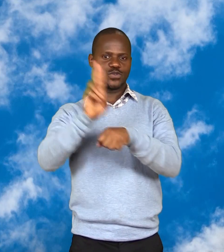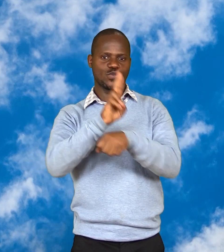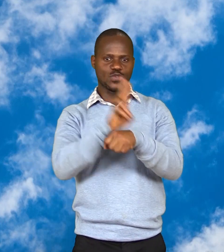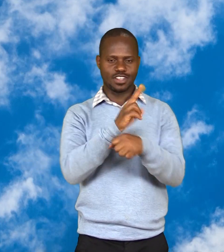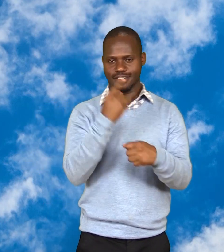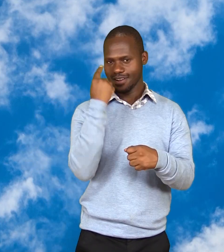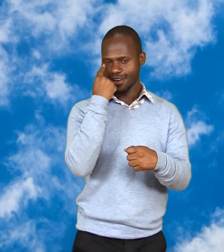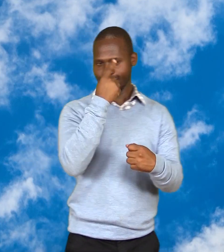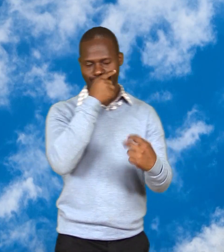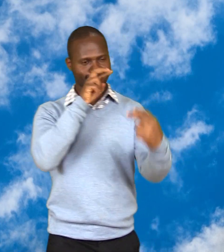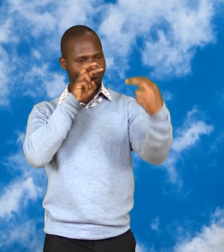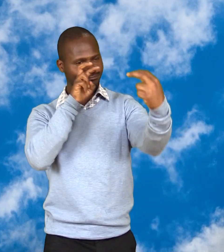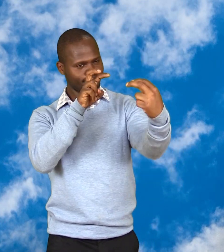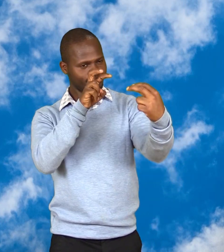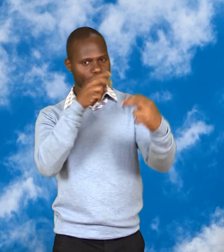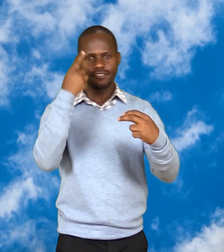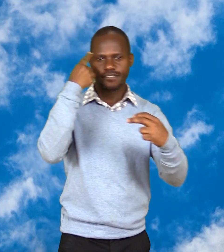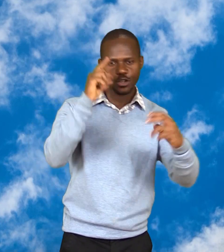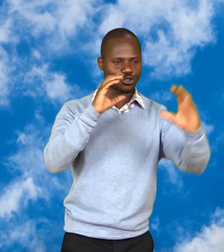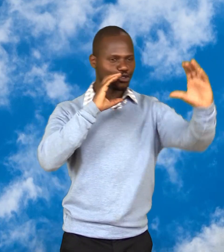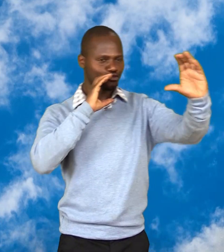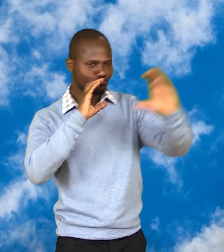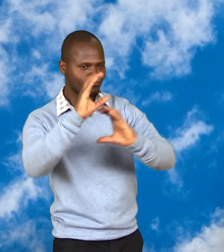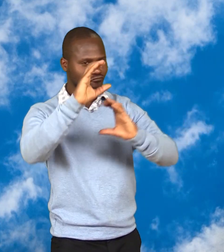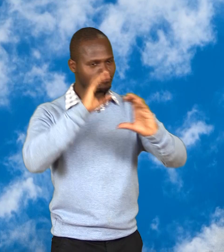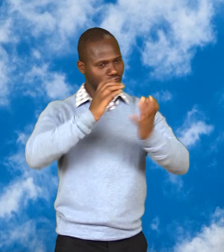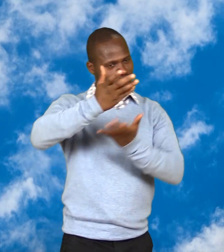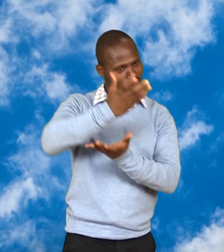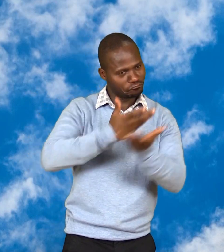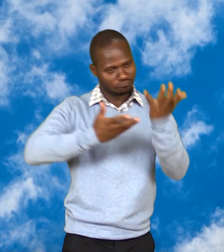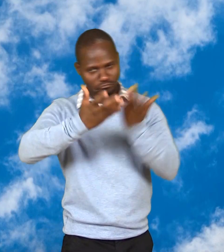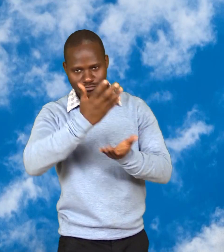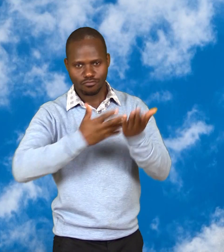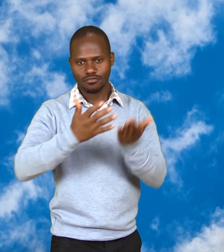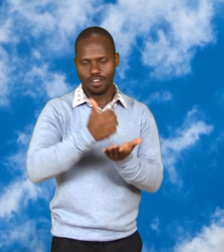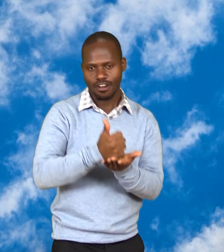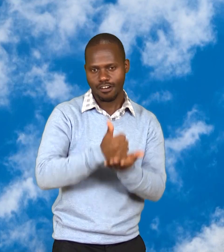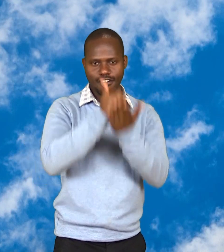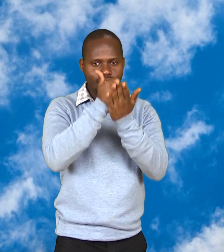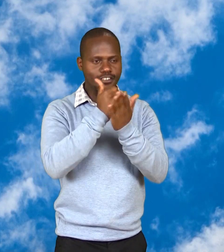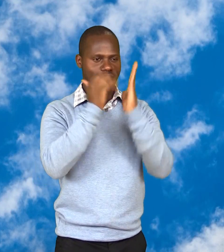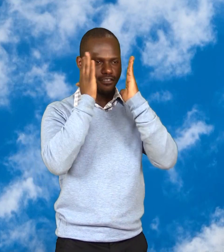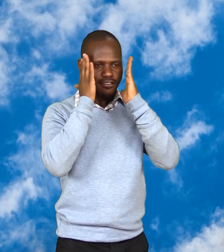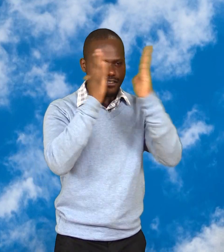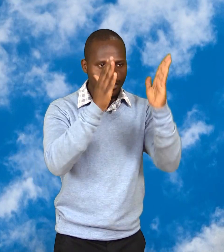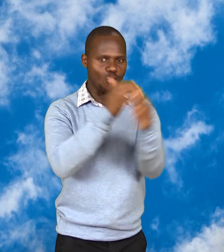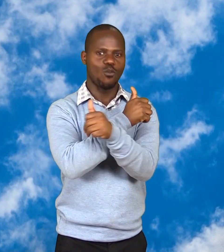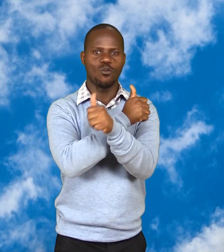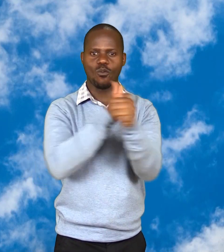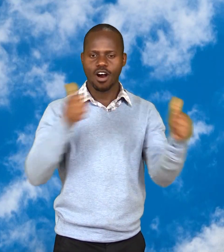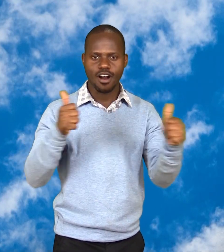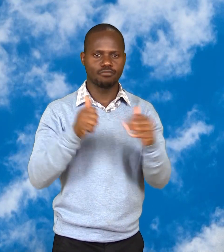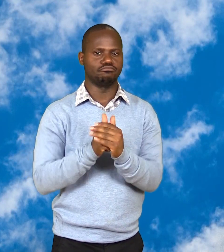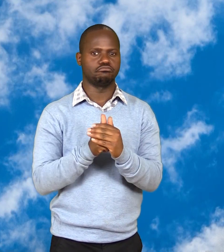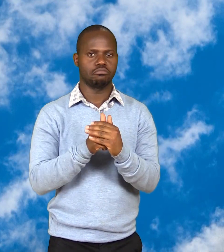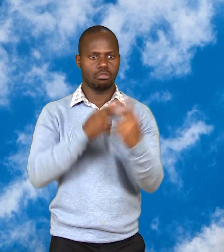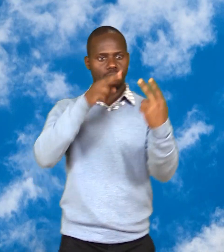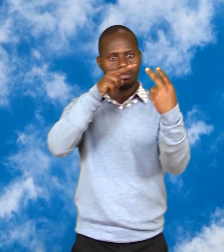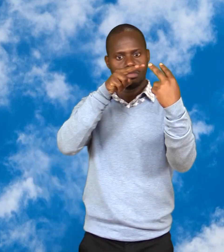contact. We use our eyes to communicate with one another, and the eye contact helps us to